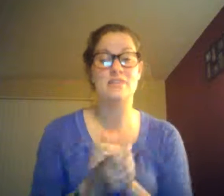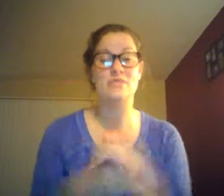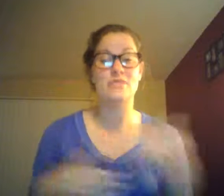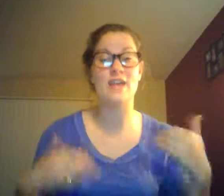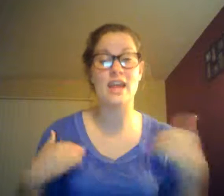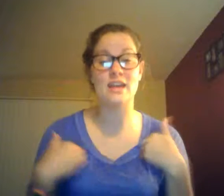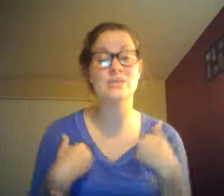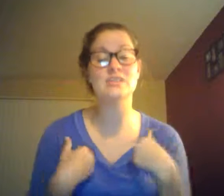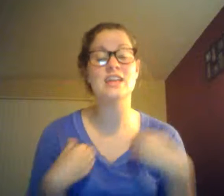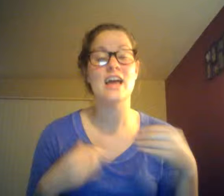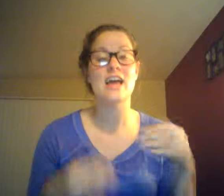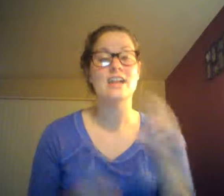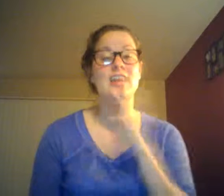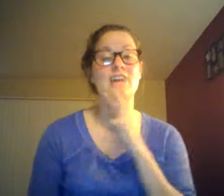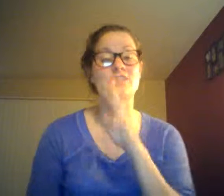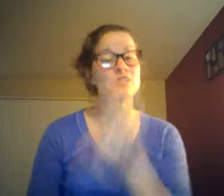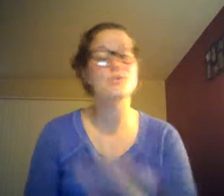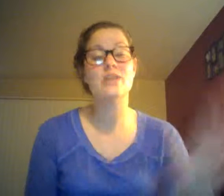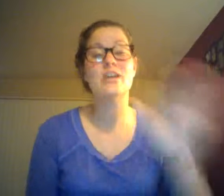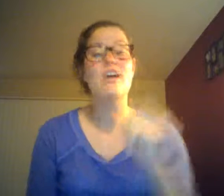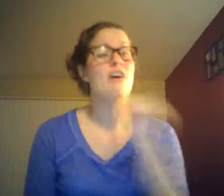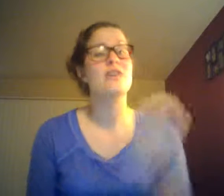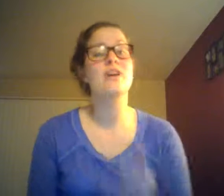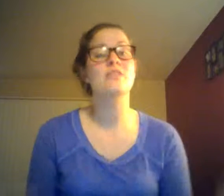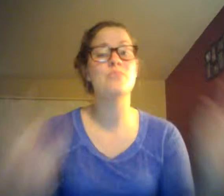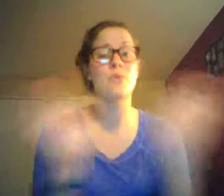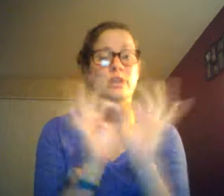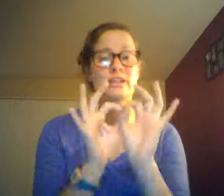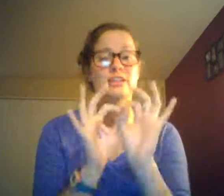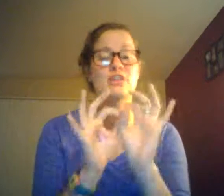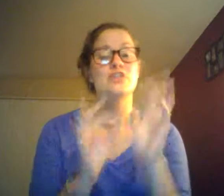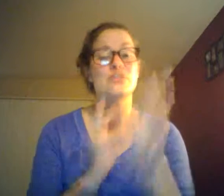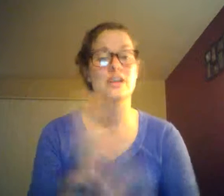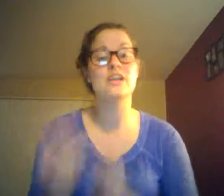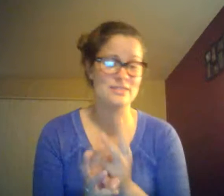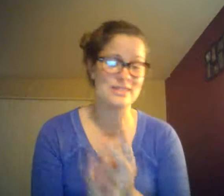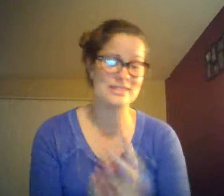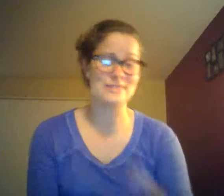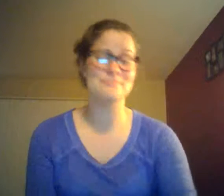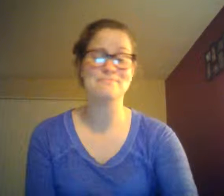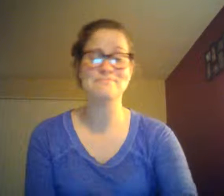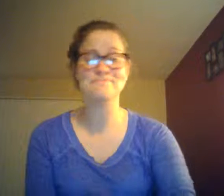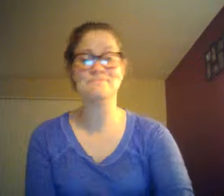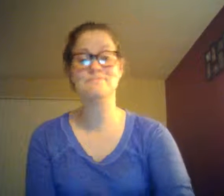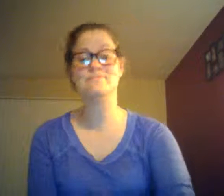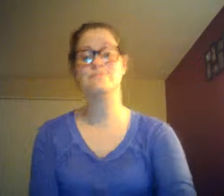believe that the animals in an estuary are not important to our ecosystem.